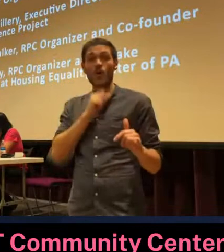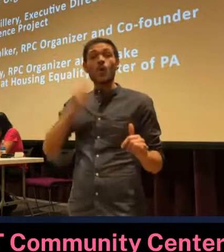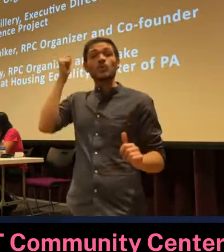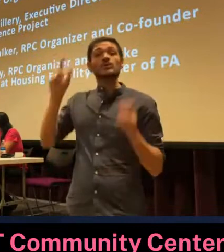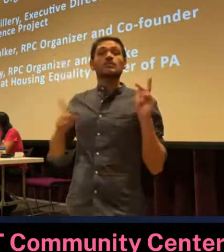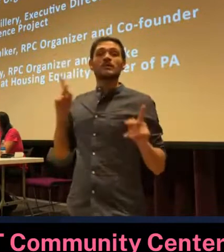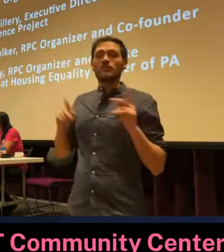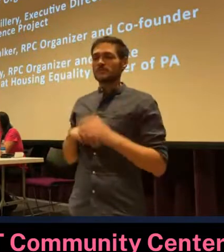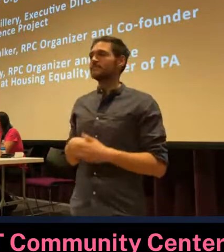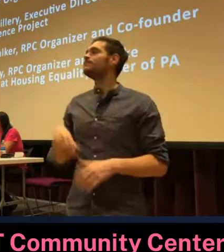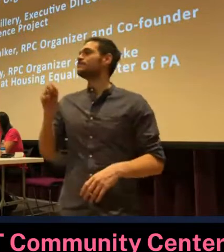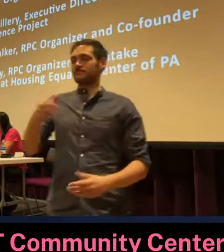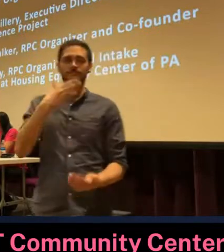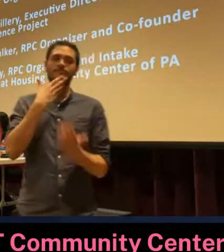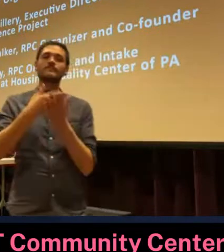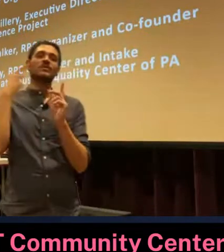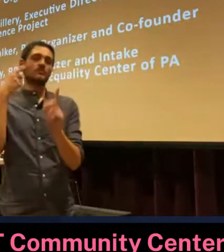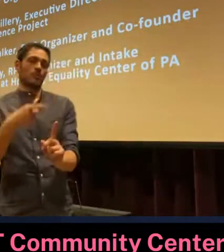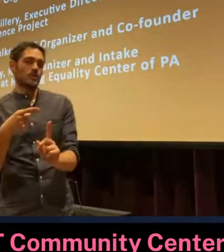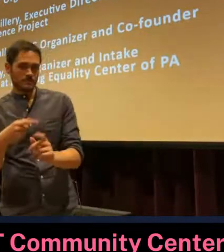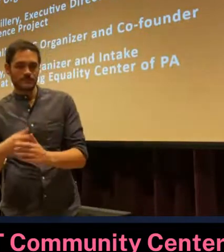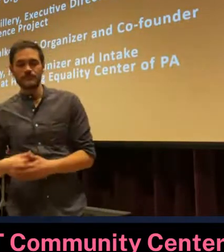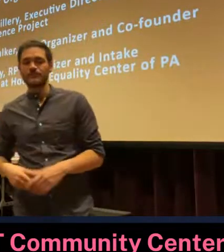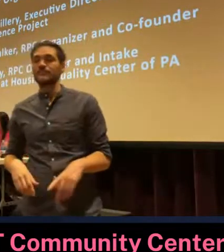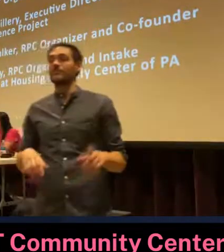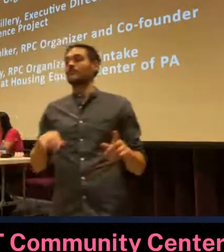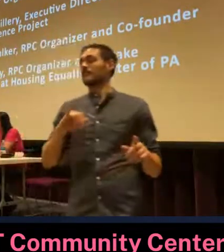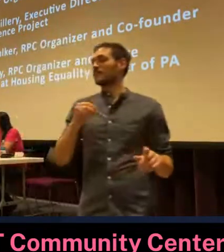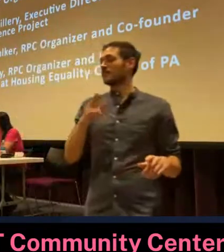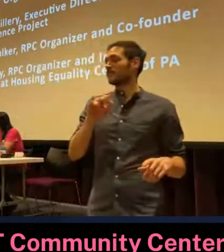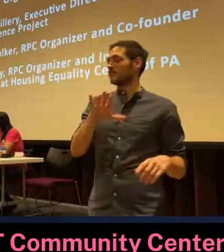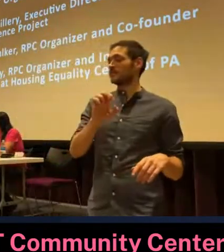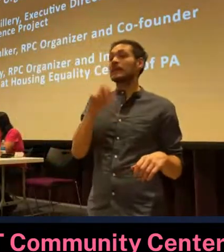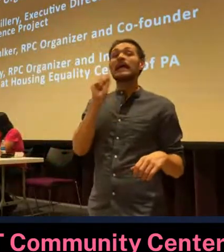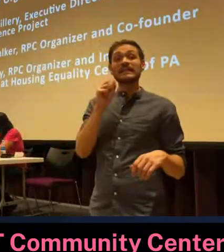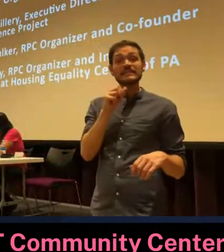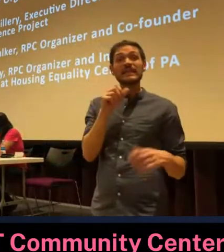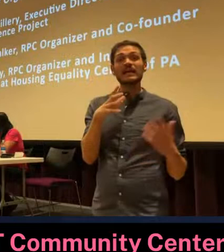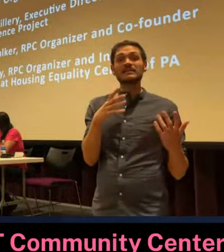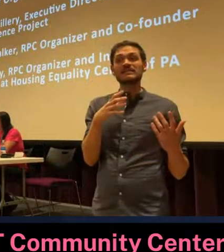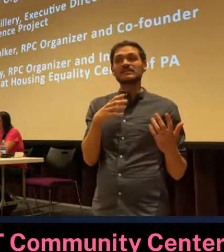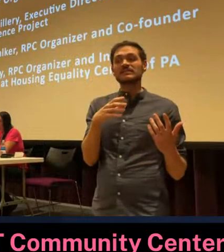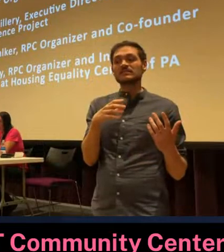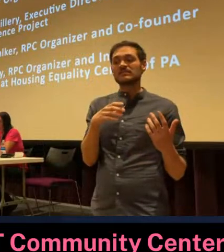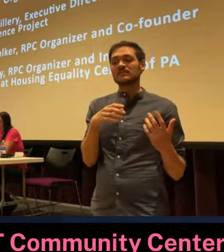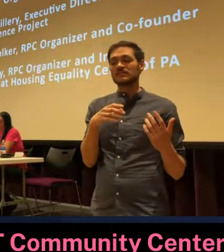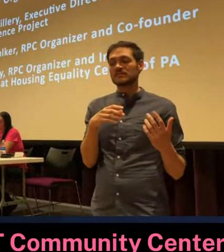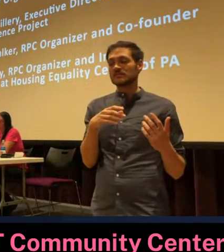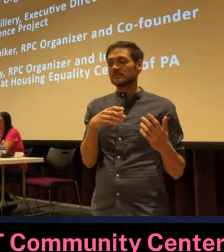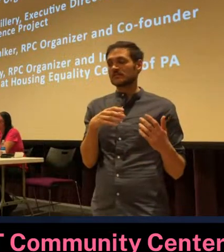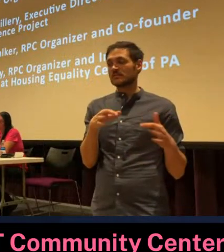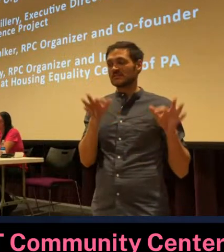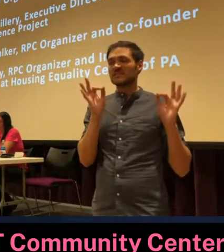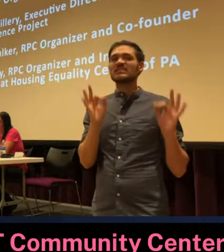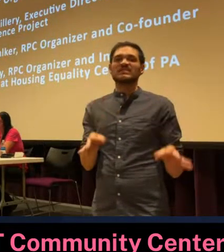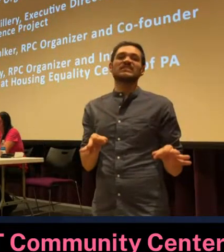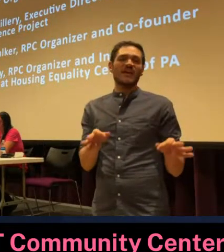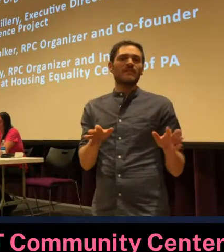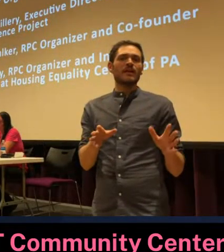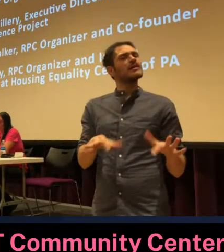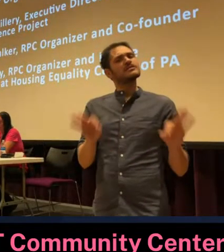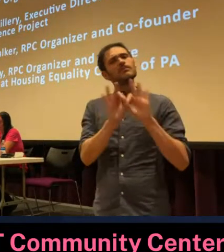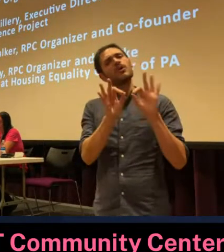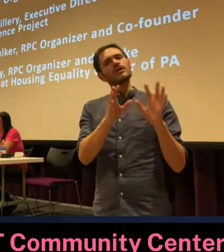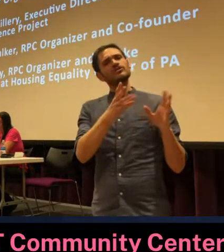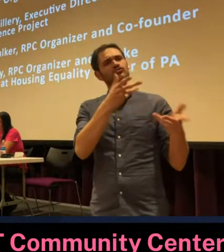Really good point. Yes, Janice. I wanted to clarify one thing. I was not suggesting that we bypass official systems, putting